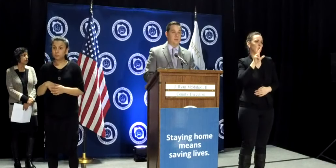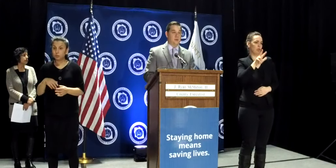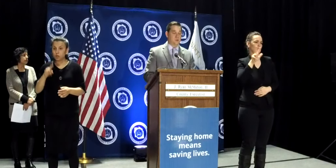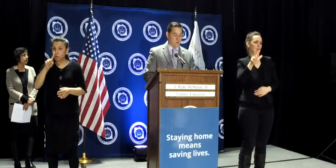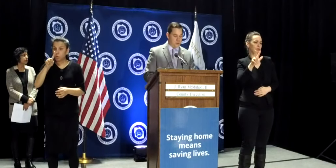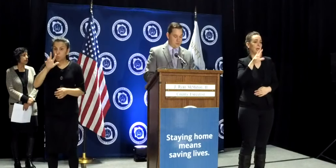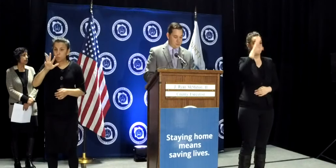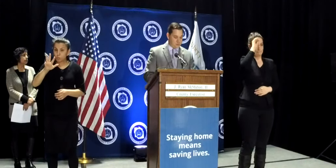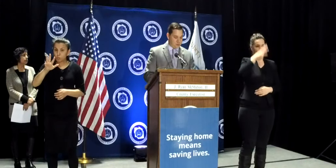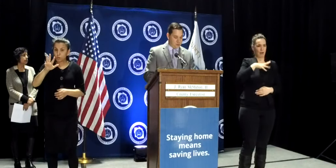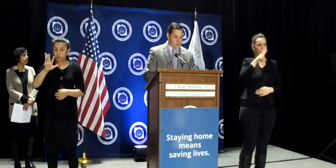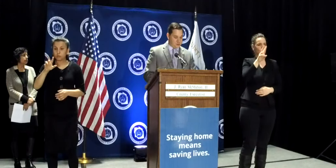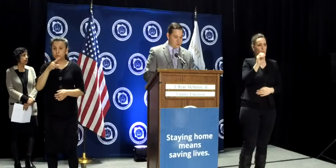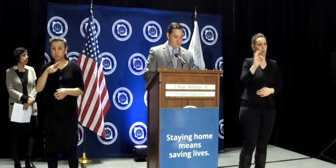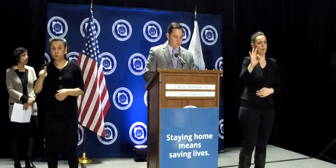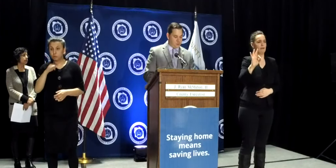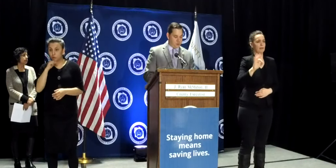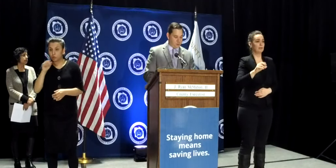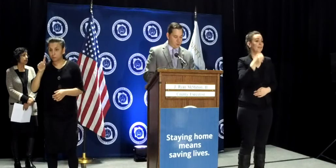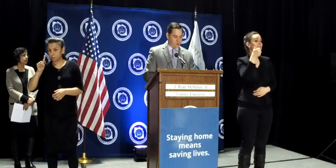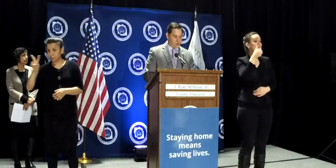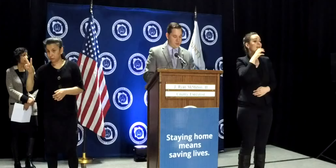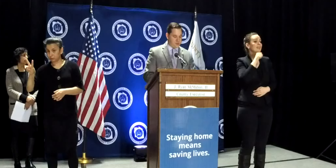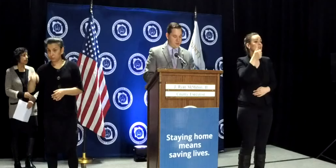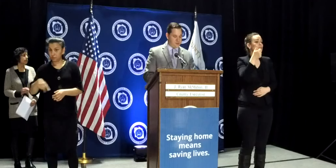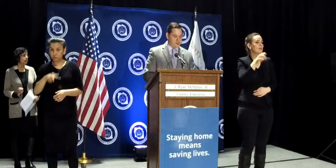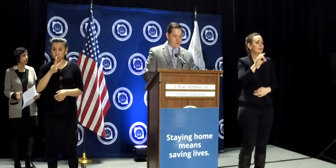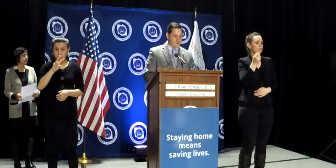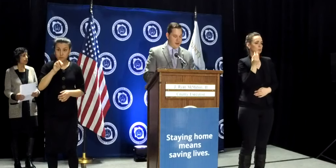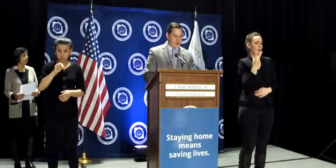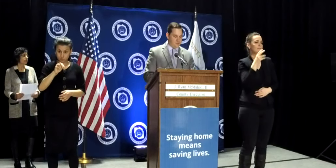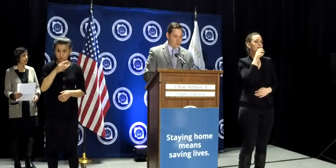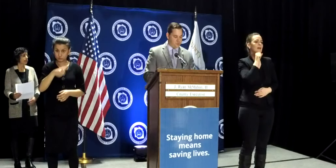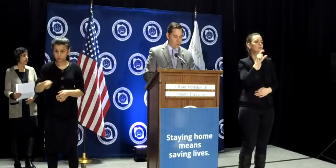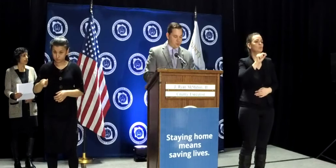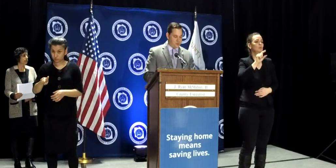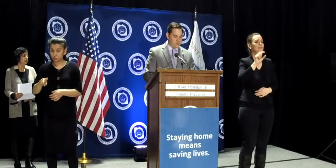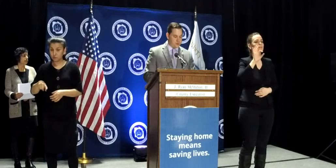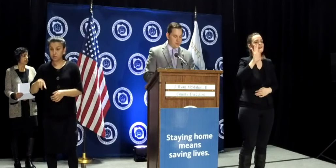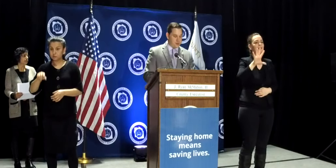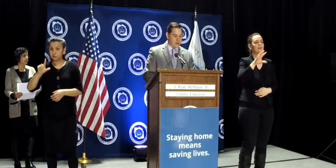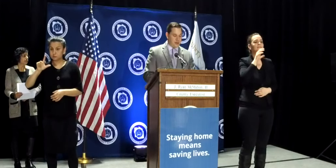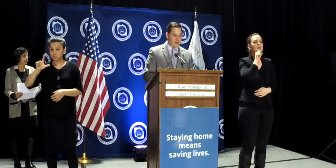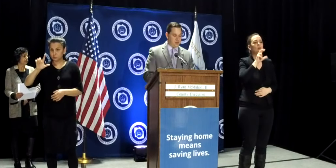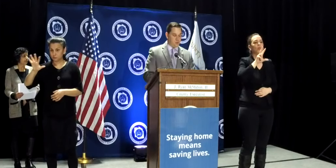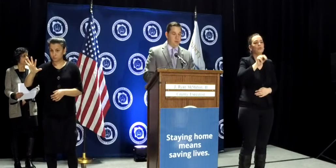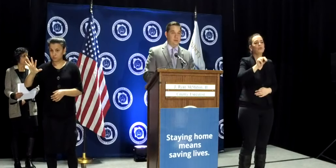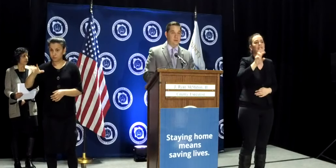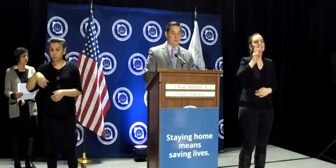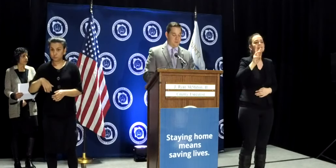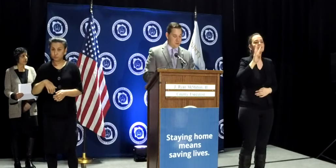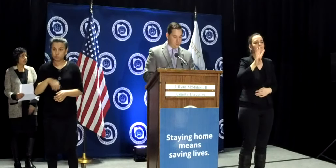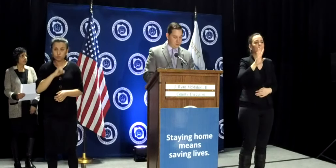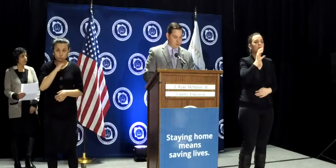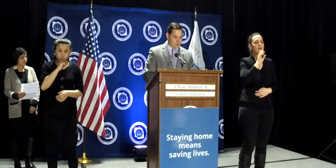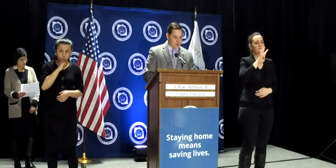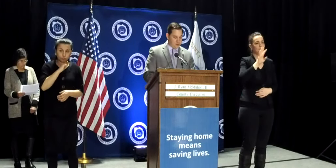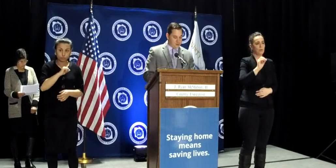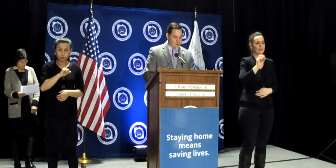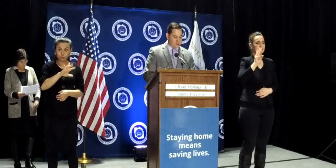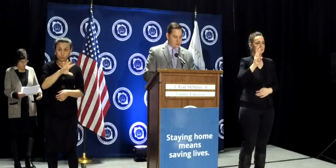95 are in their 20s, 64 in their 30s, 65 in their 40s, 83 in their